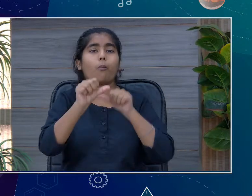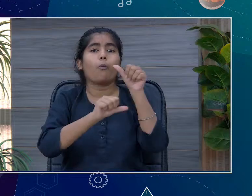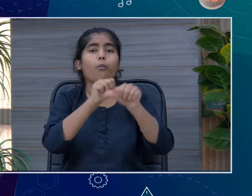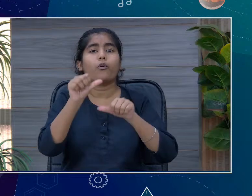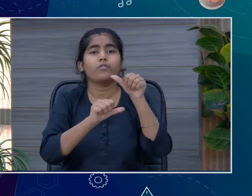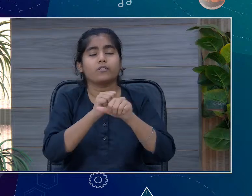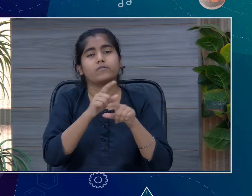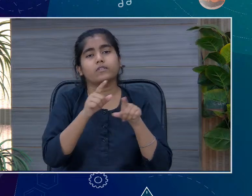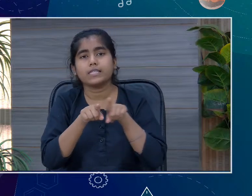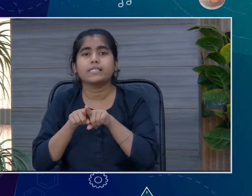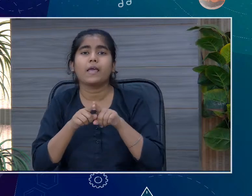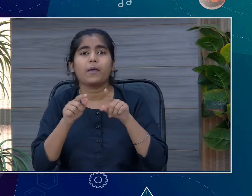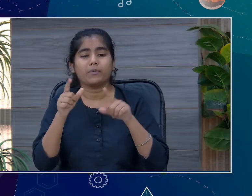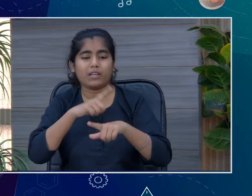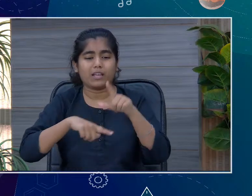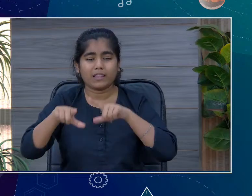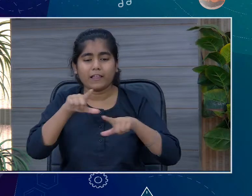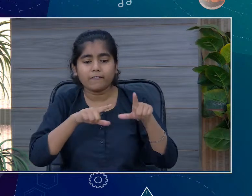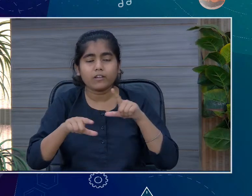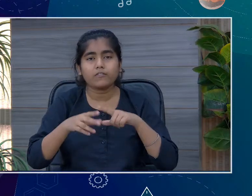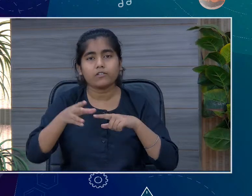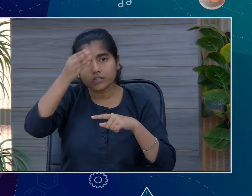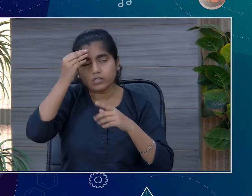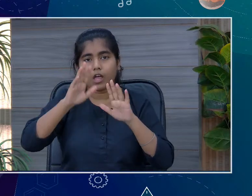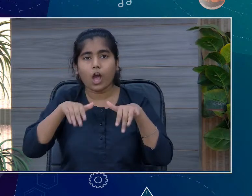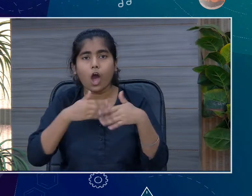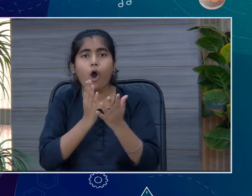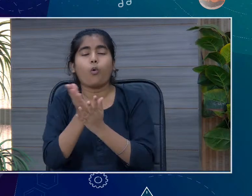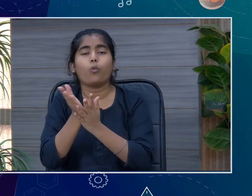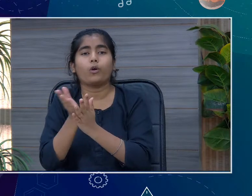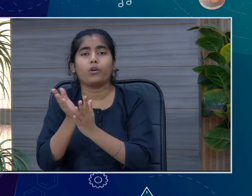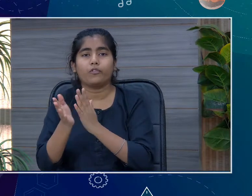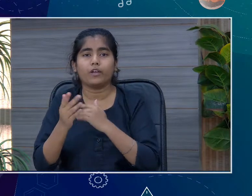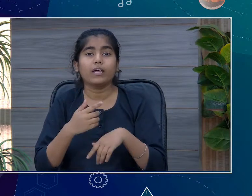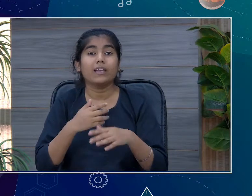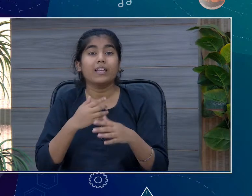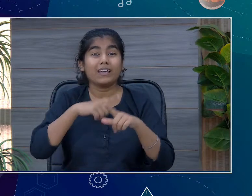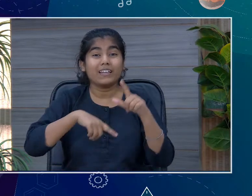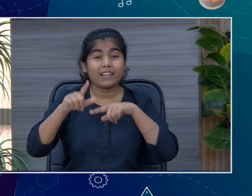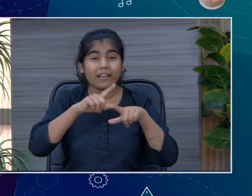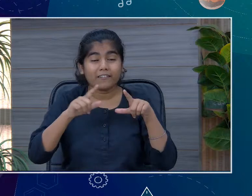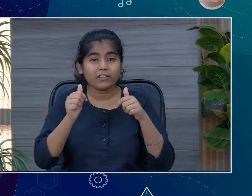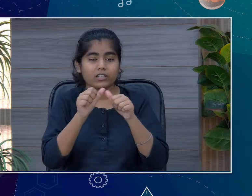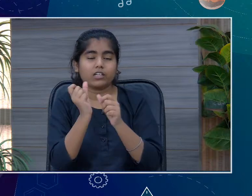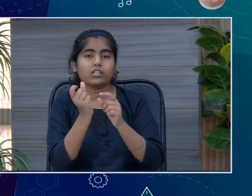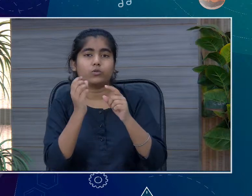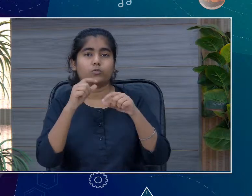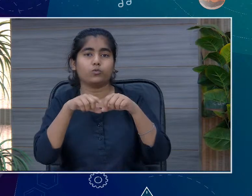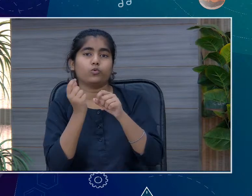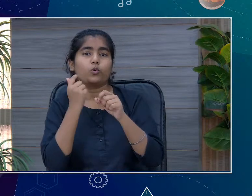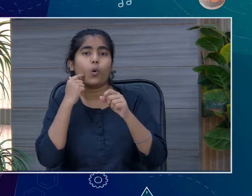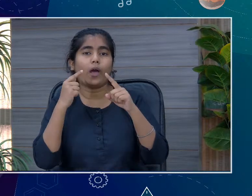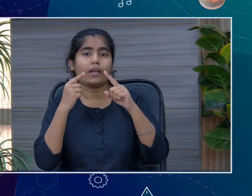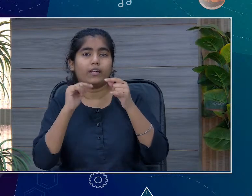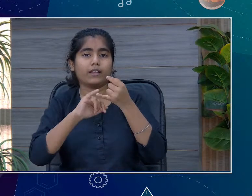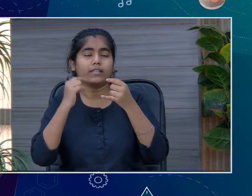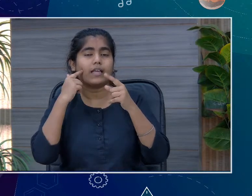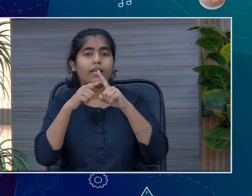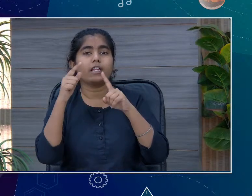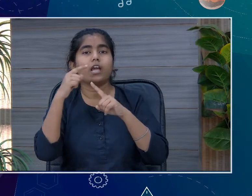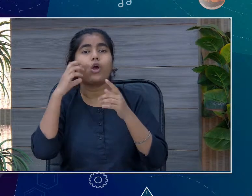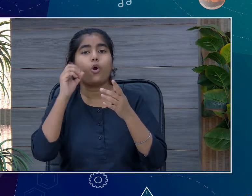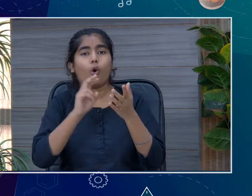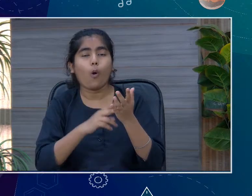of a language. Acquisition of a language means understanding something that they see in this